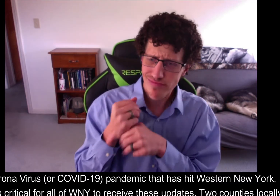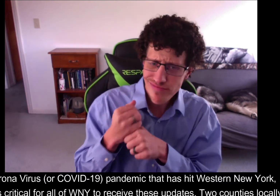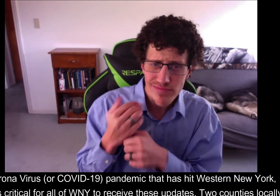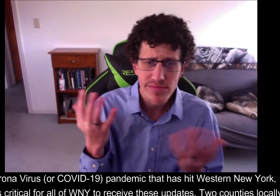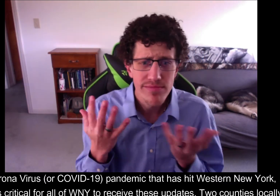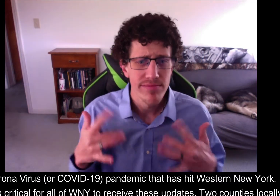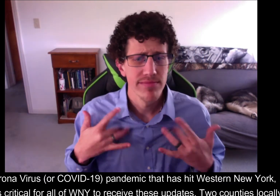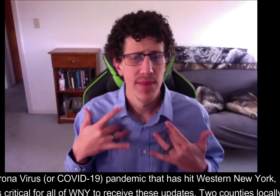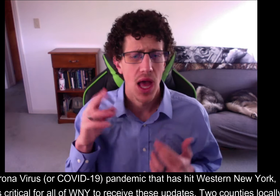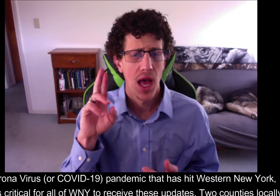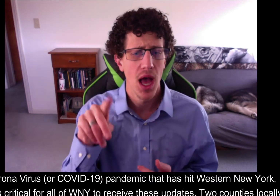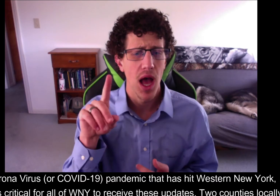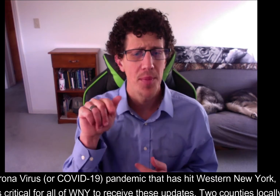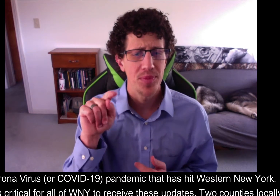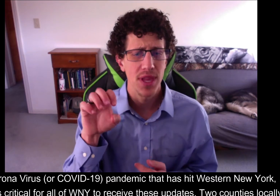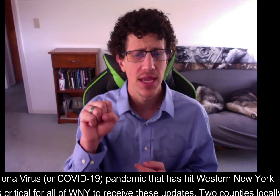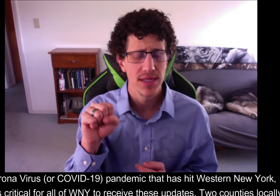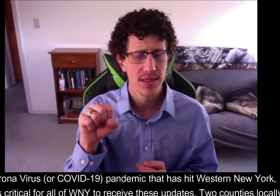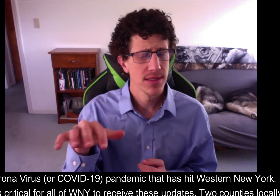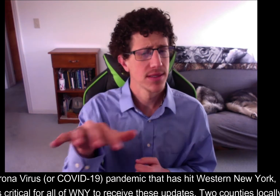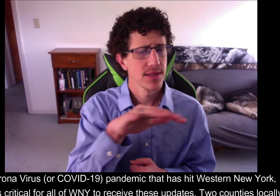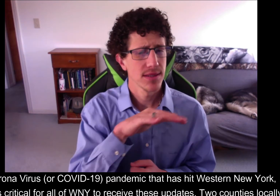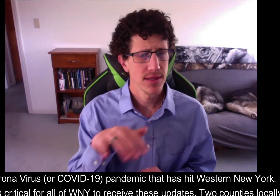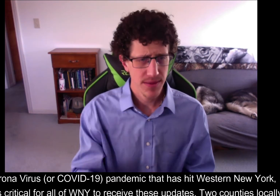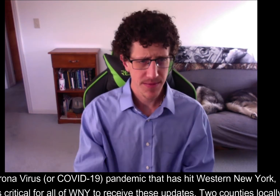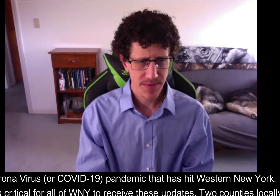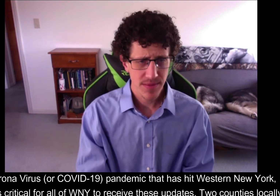for all of Western New York to receive these updates.